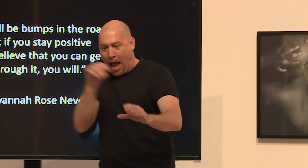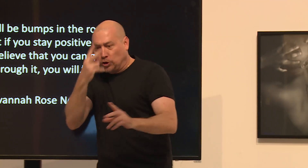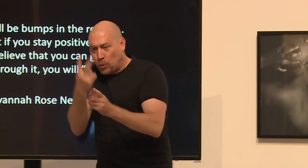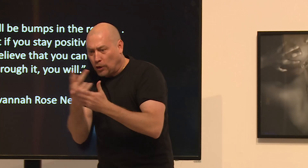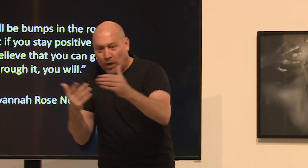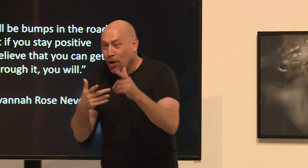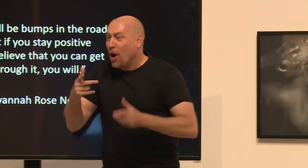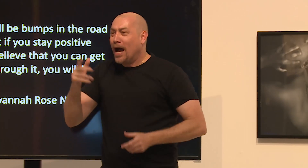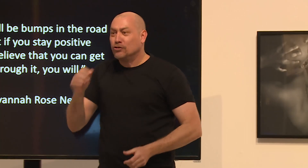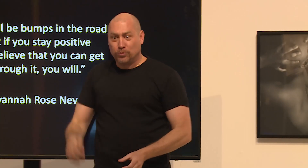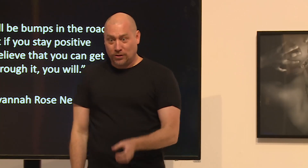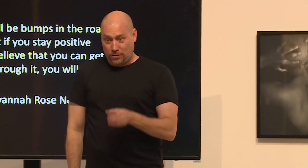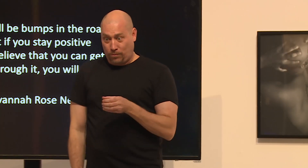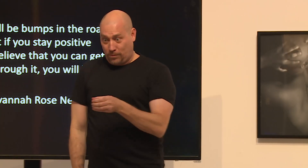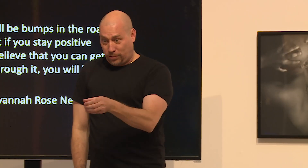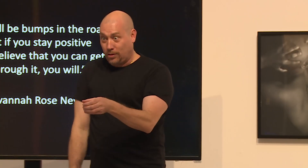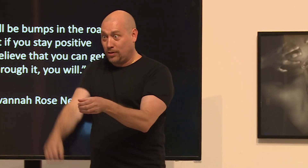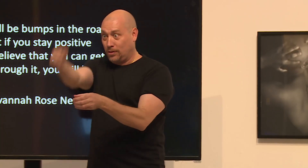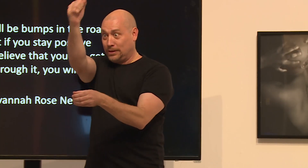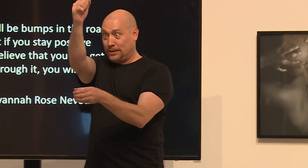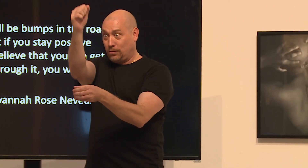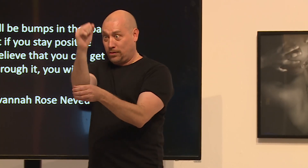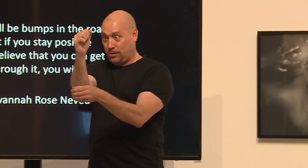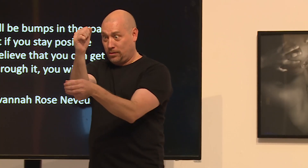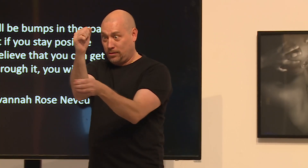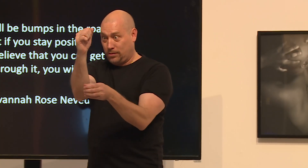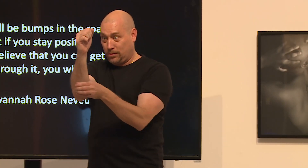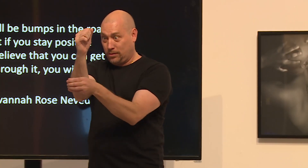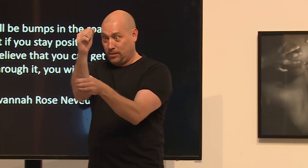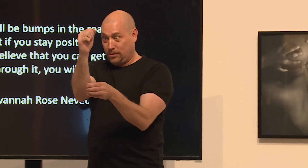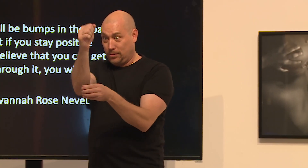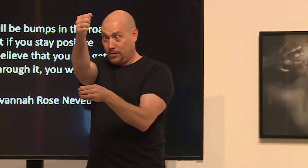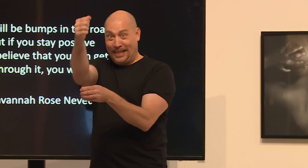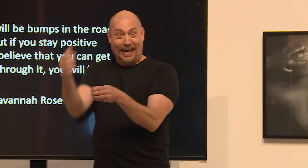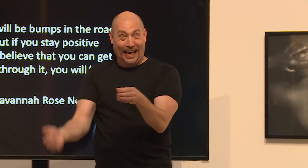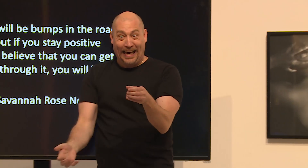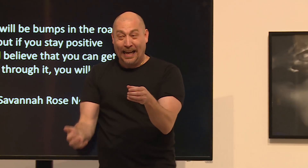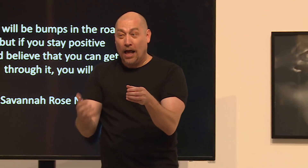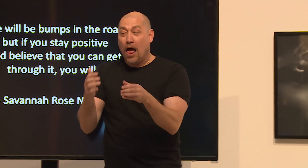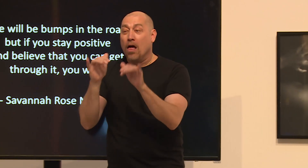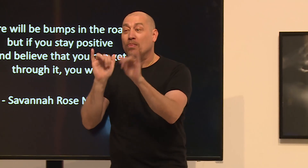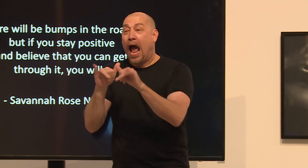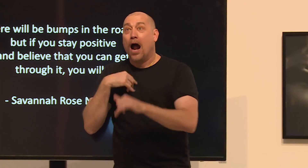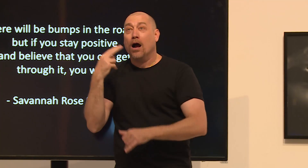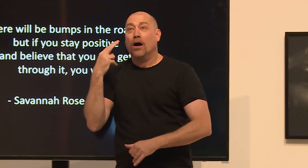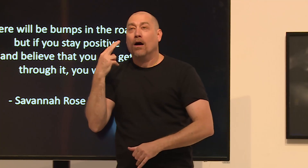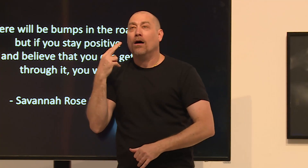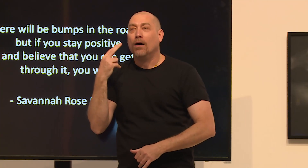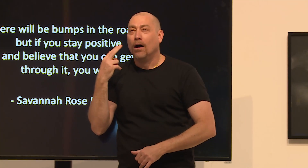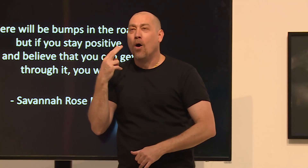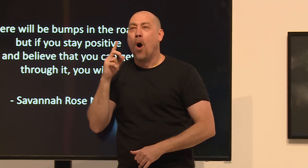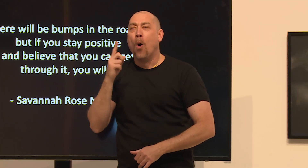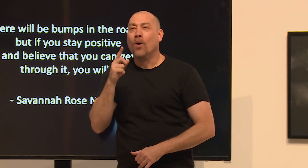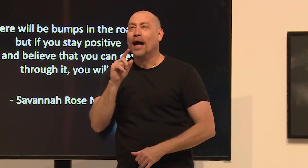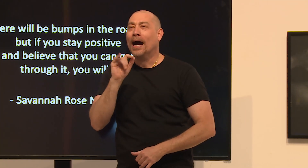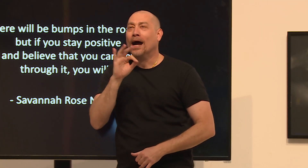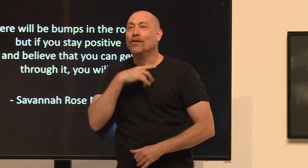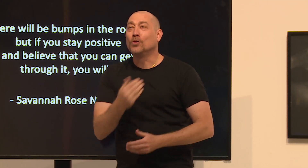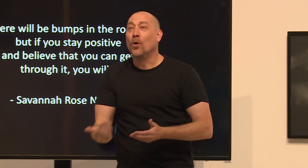in the cup, and then you have to cut it off at the right place. And I think, what if I had to do